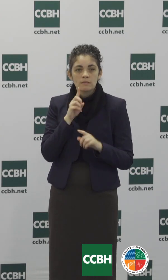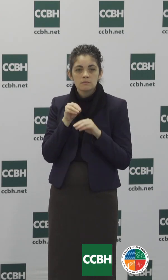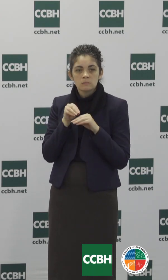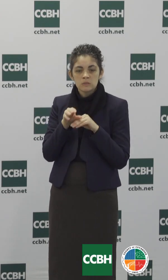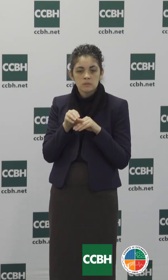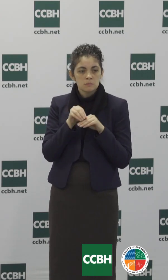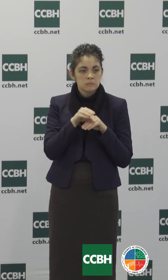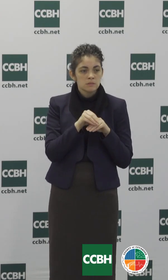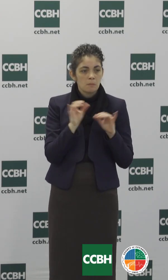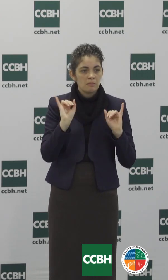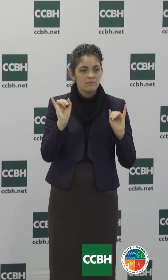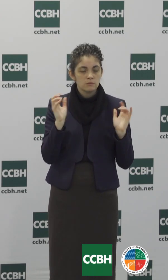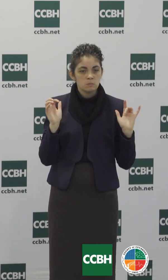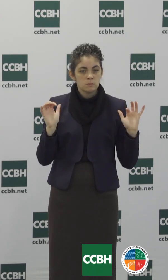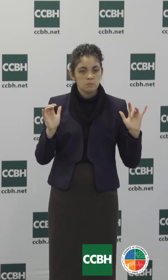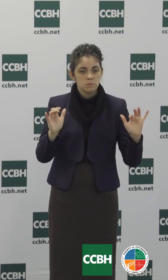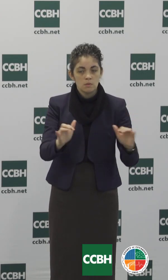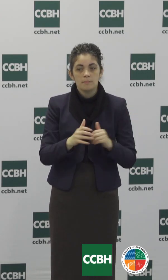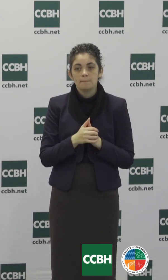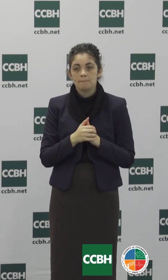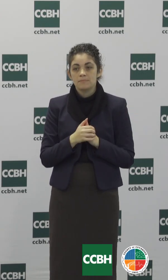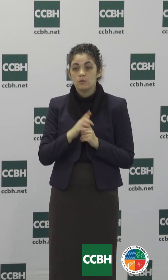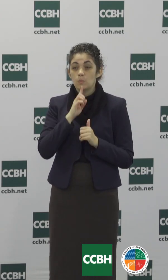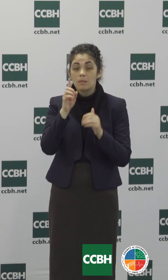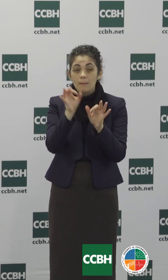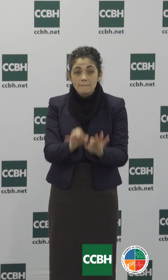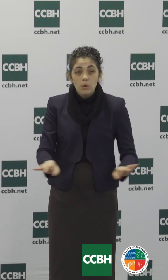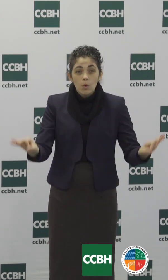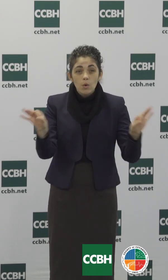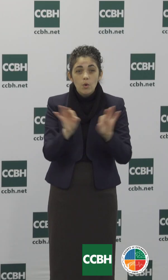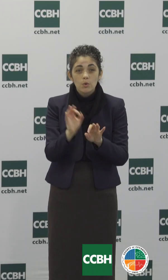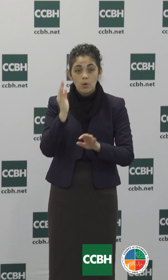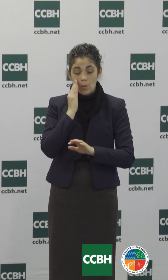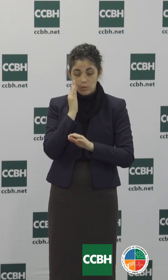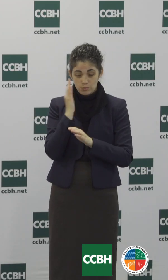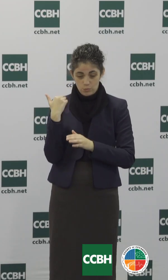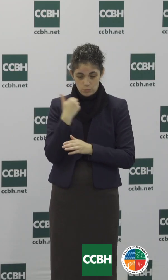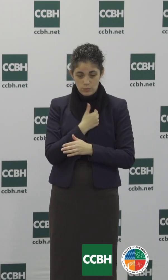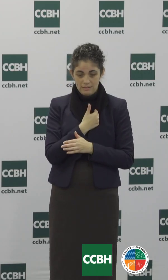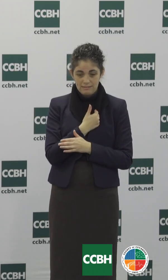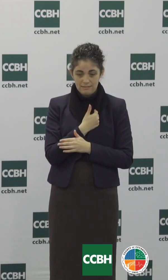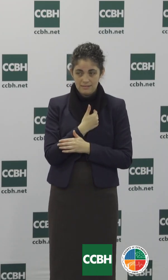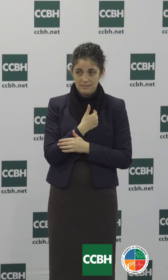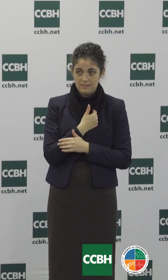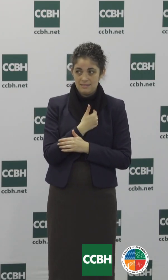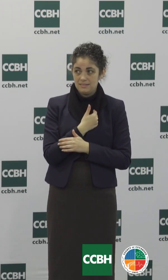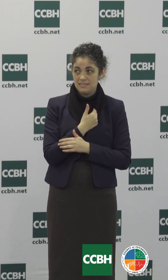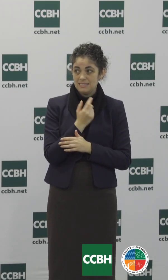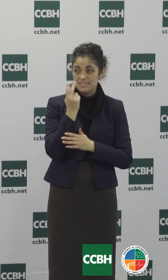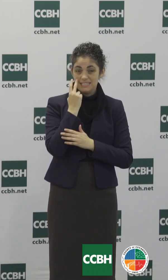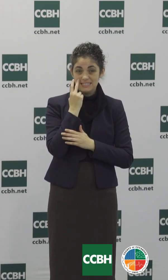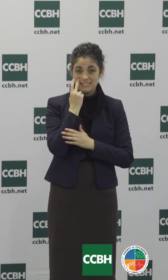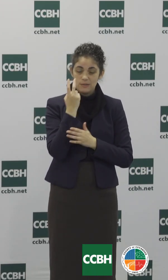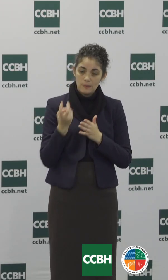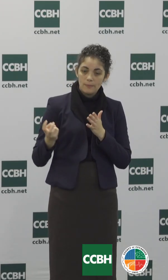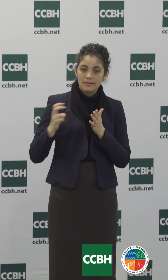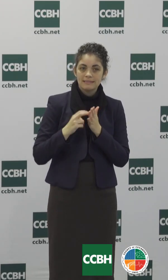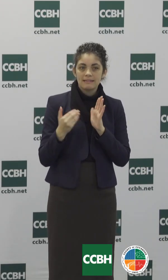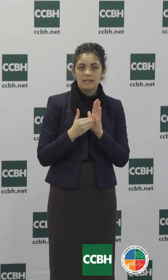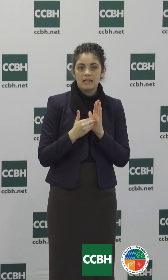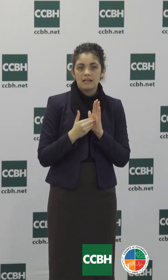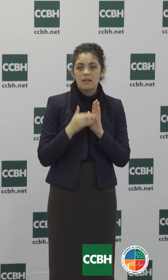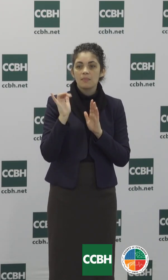exposed in the community. And so that is critical, that even as we stand points of society back up, that testing